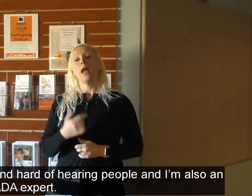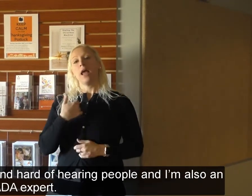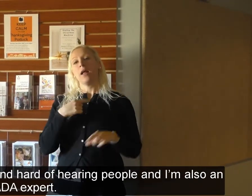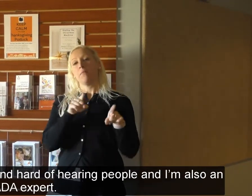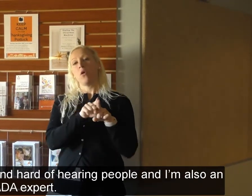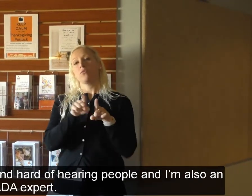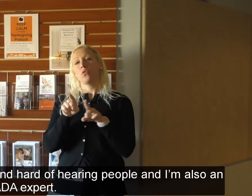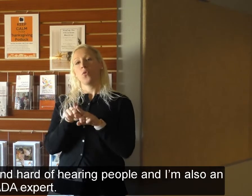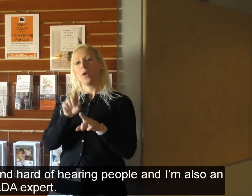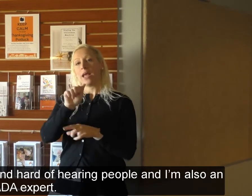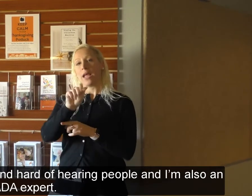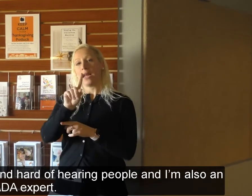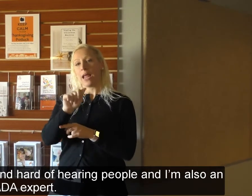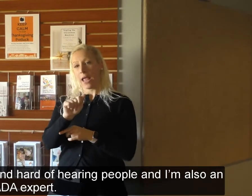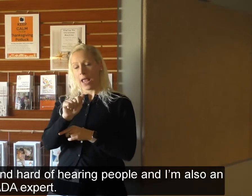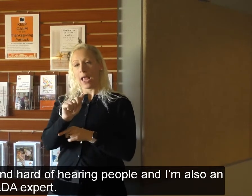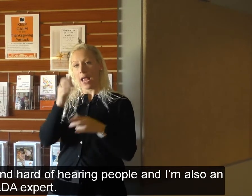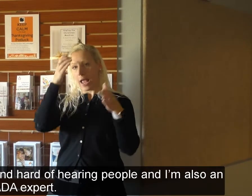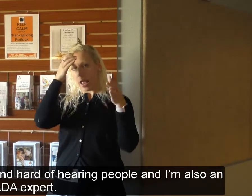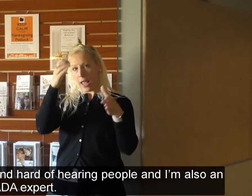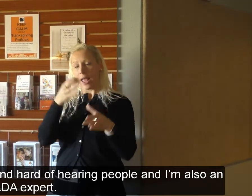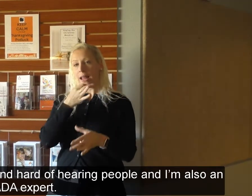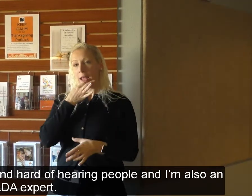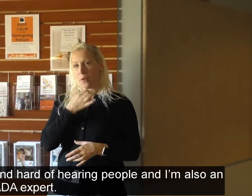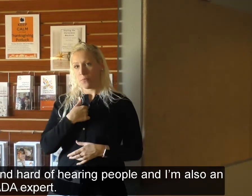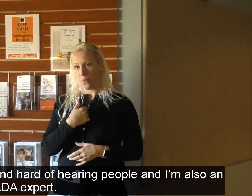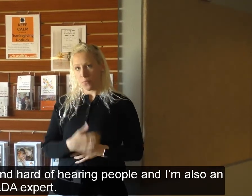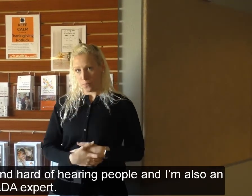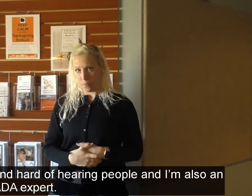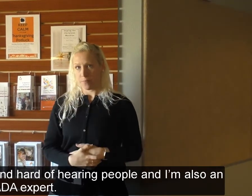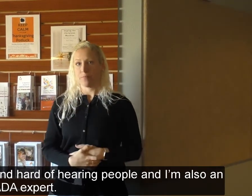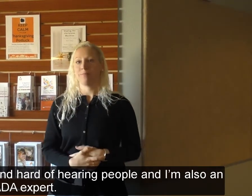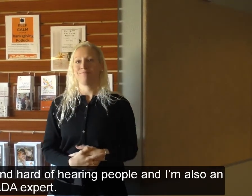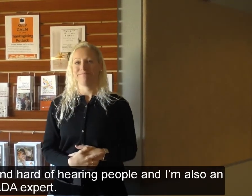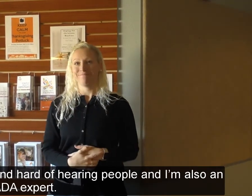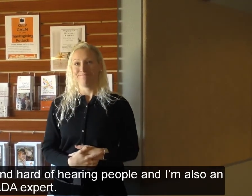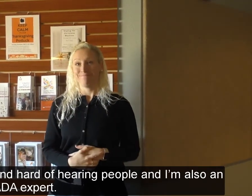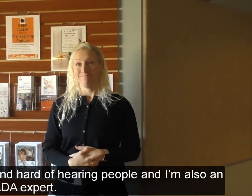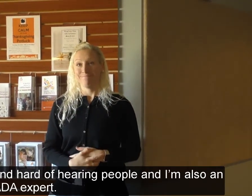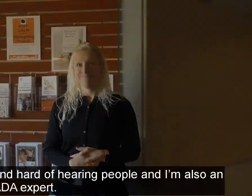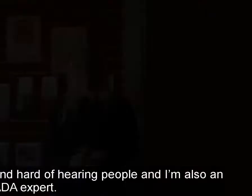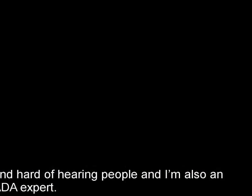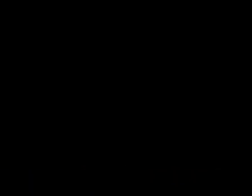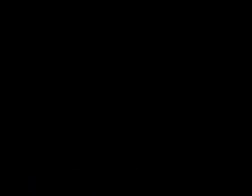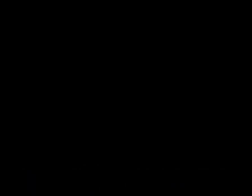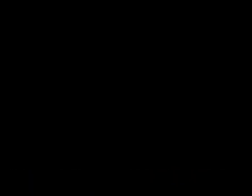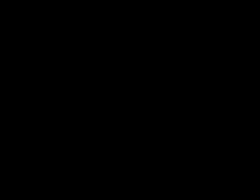people. And I'm also an ADA expert.